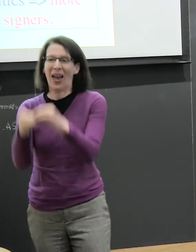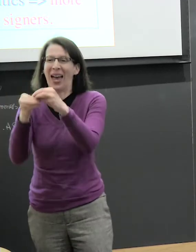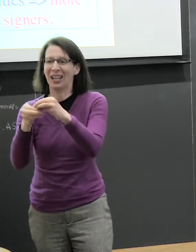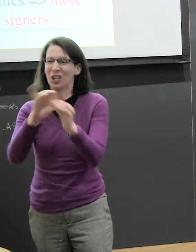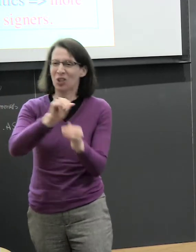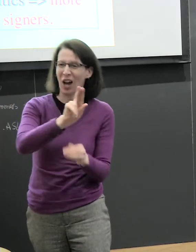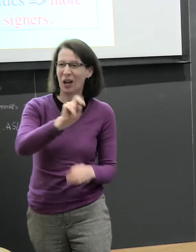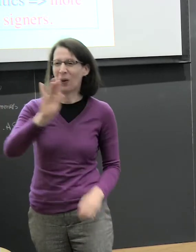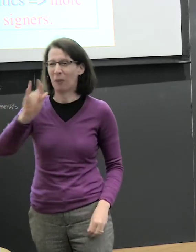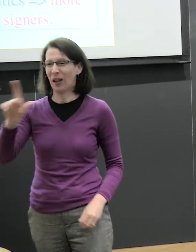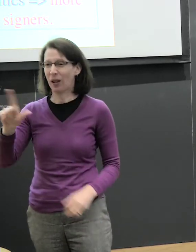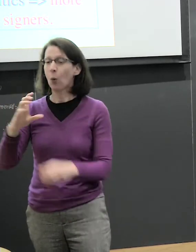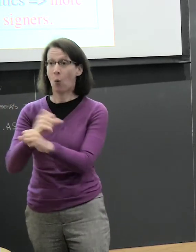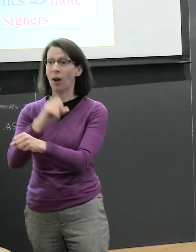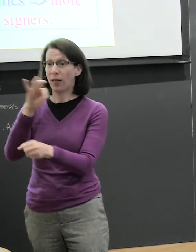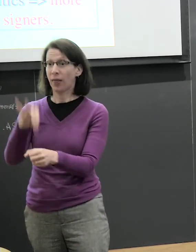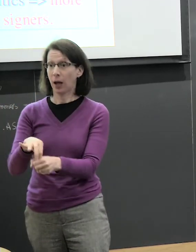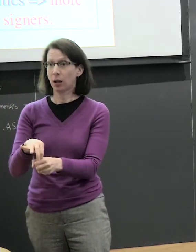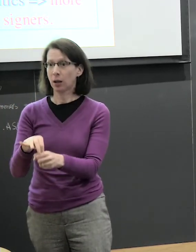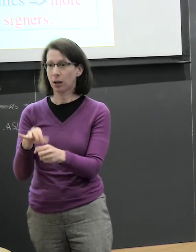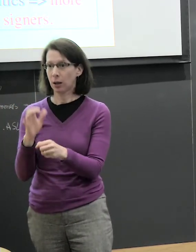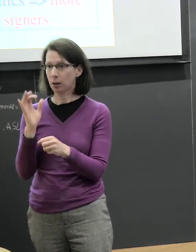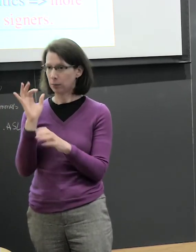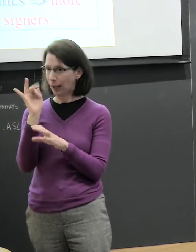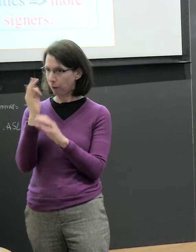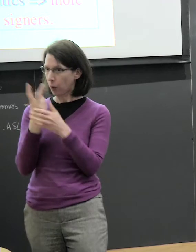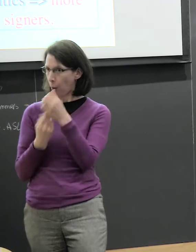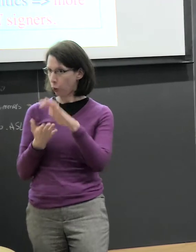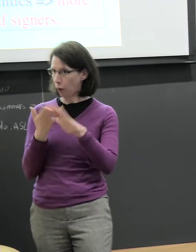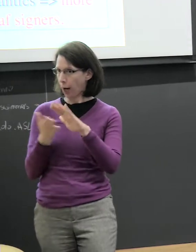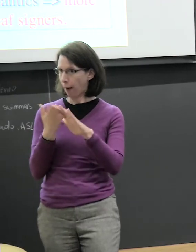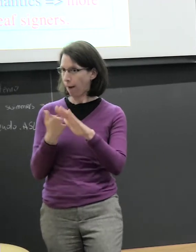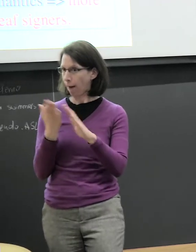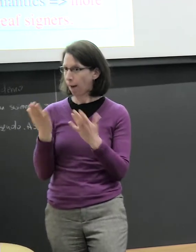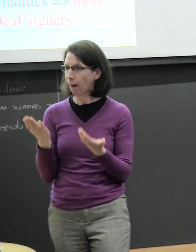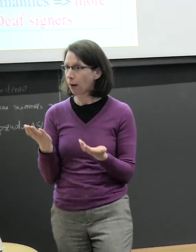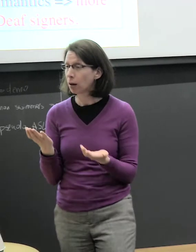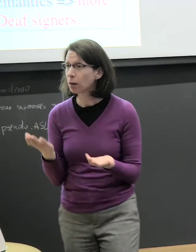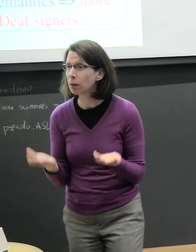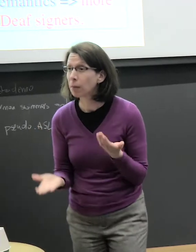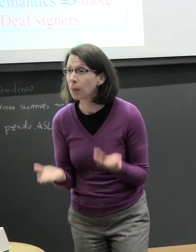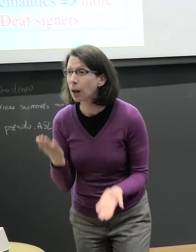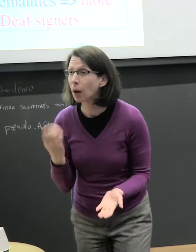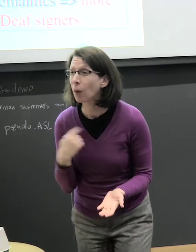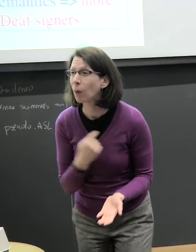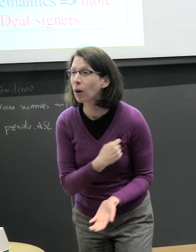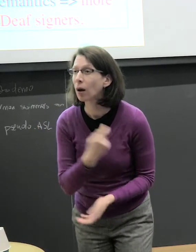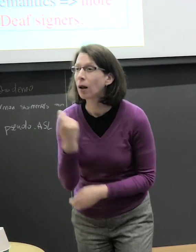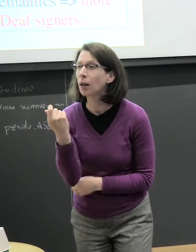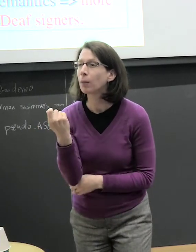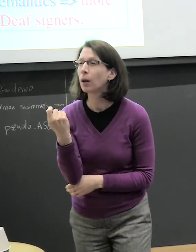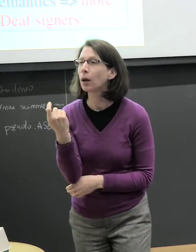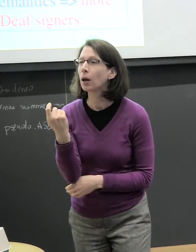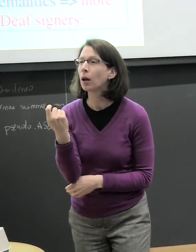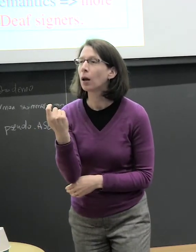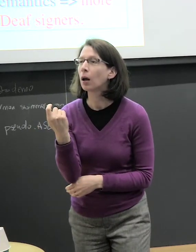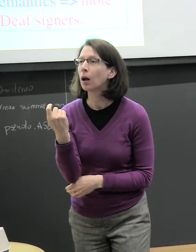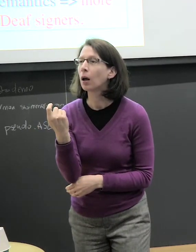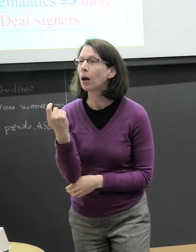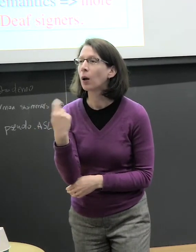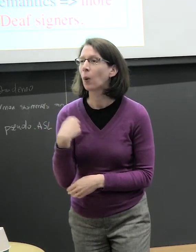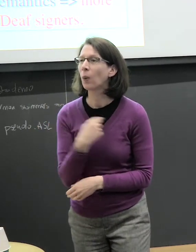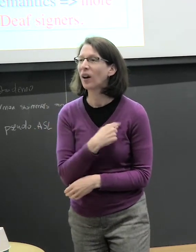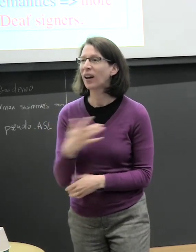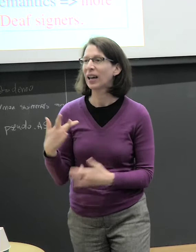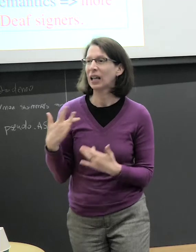So, Marvin, what it says that maybe we are a little bit, we